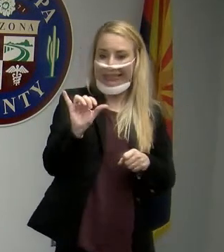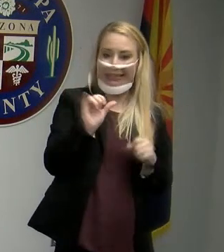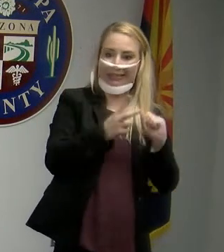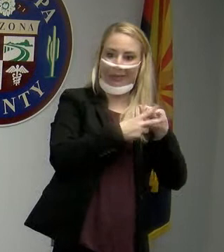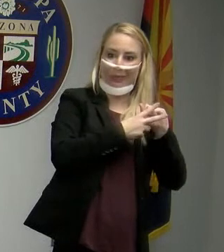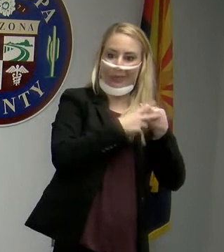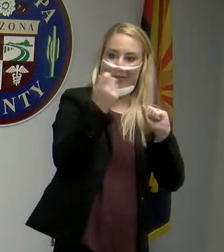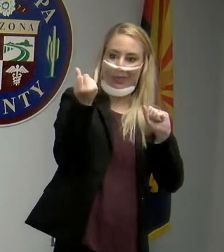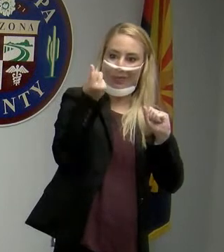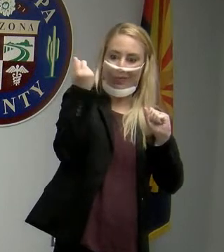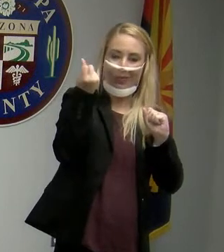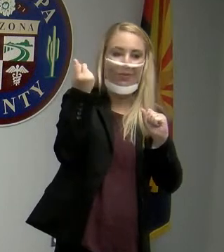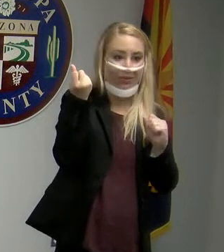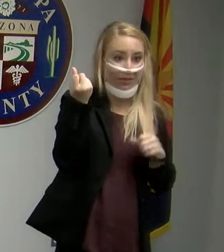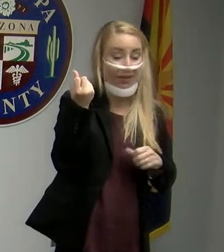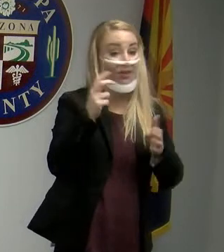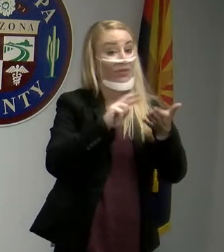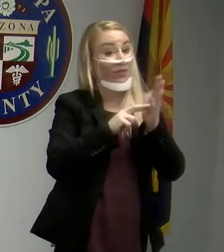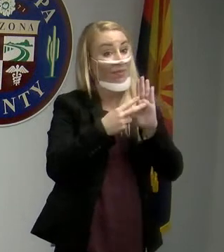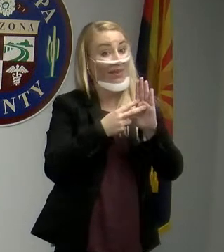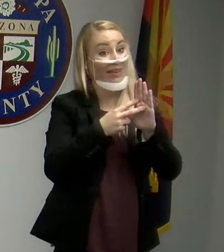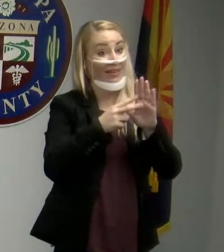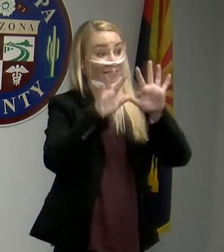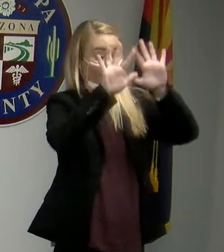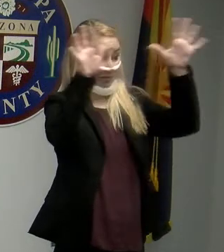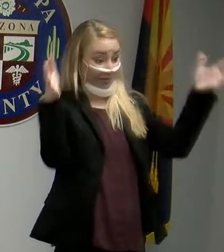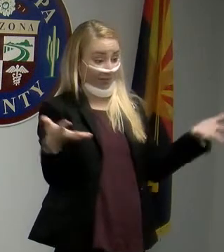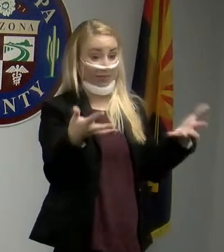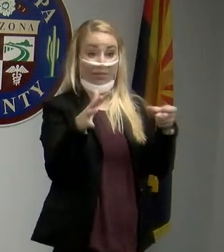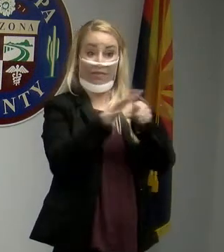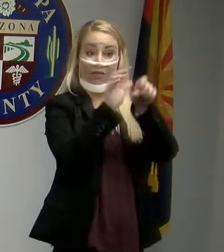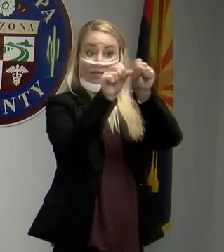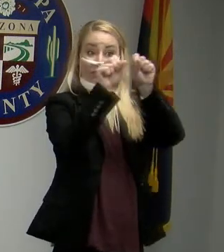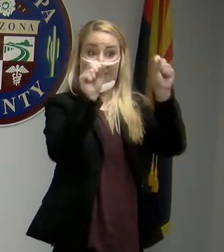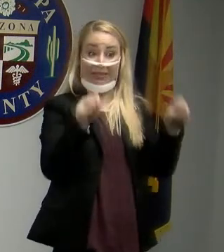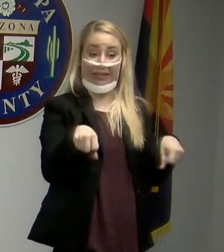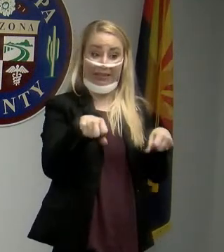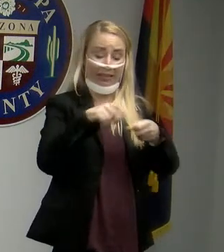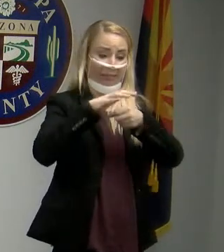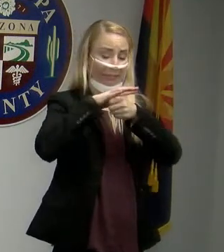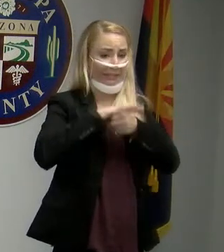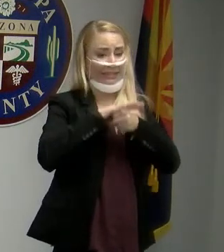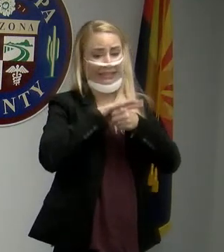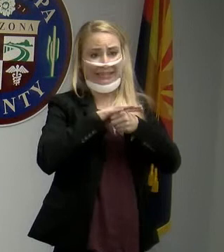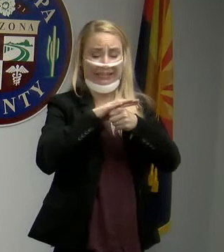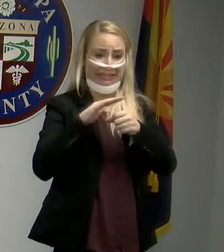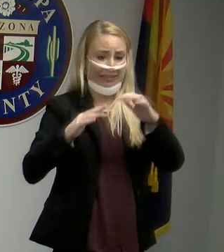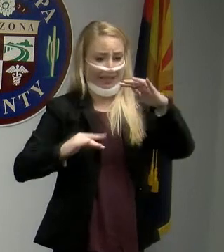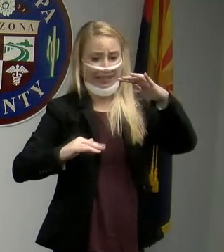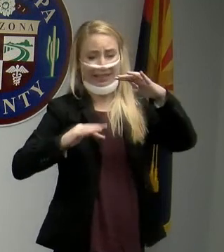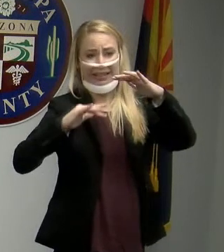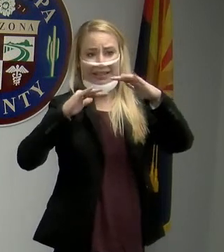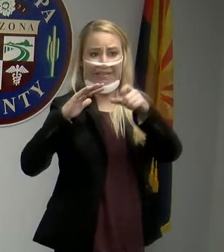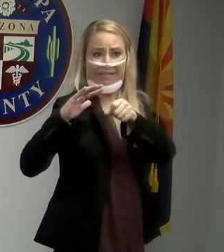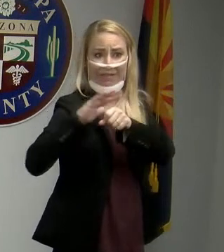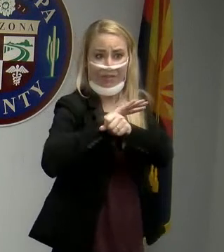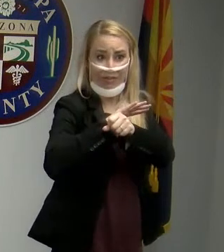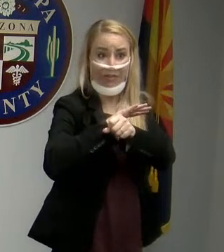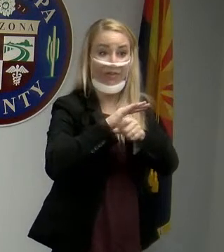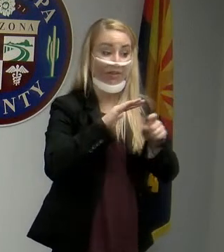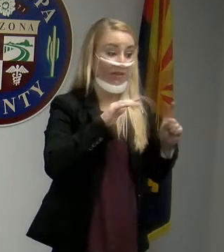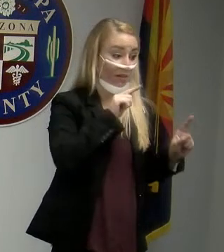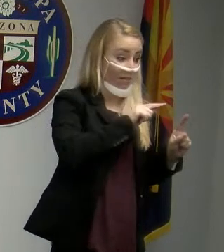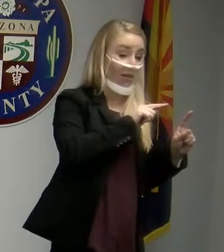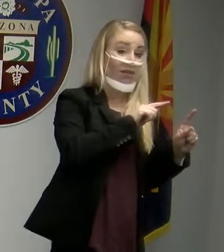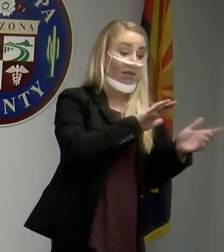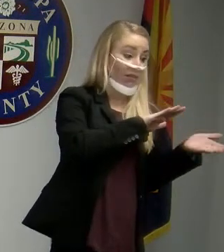So when the system has pressure on it, with the total throughput of, from when a person passes to